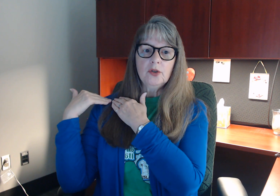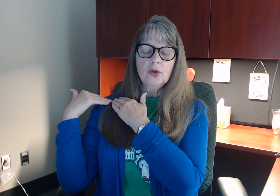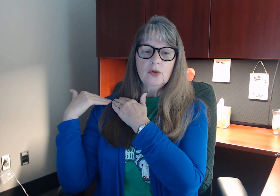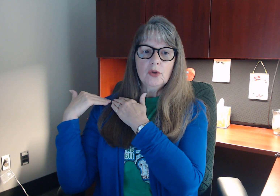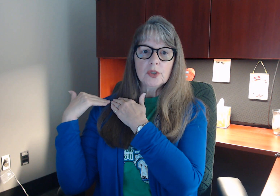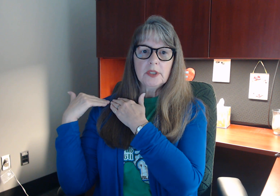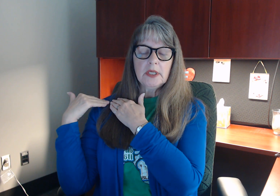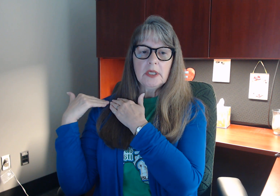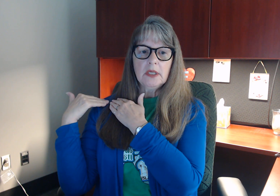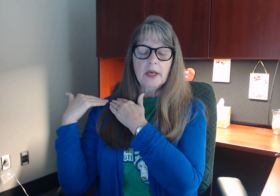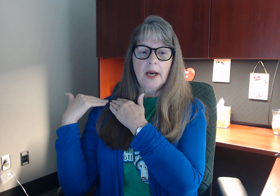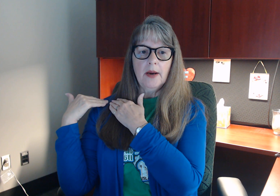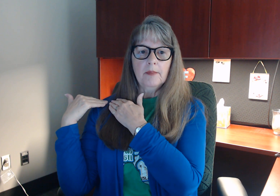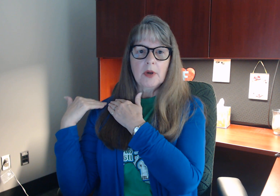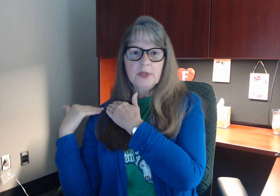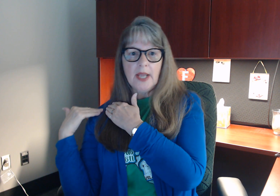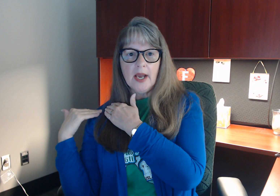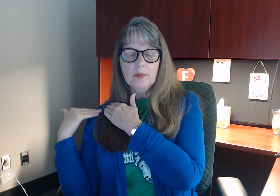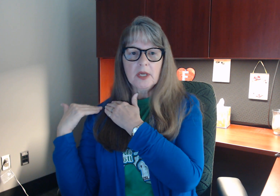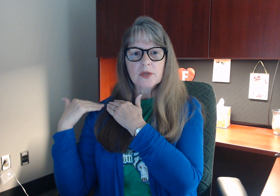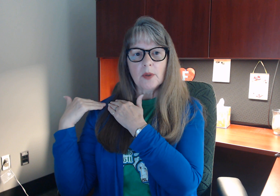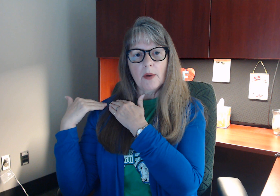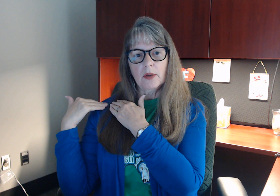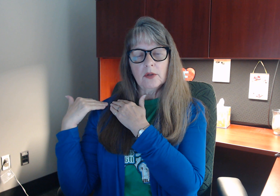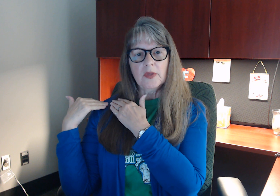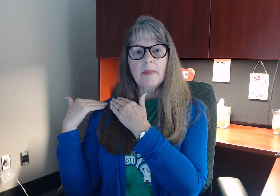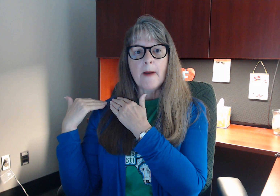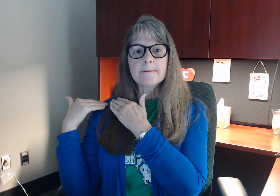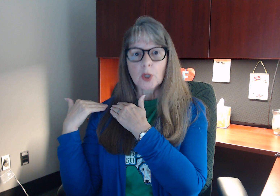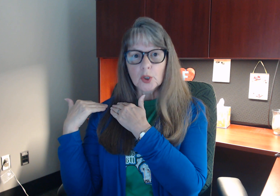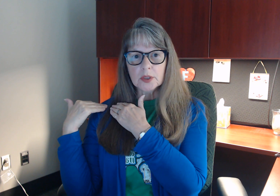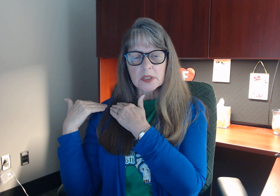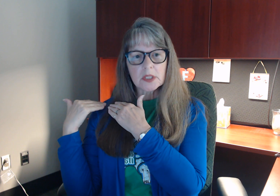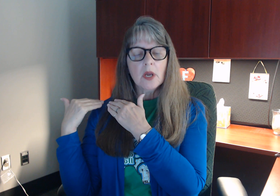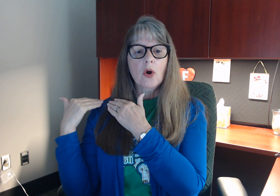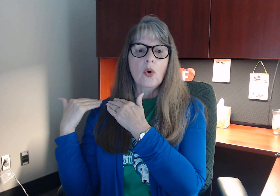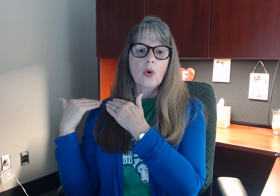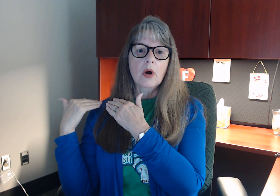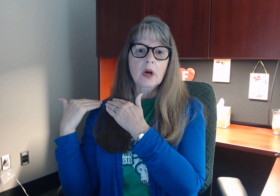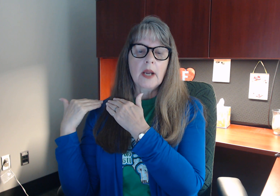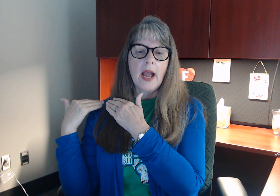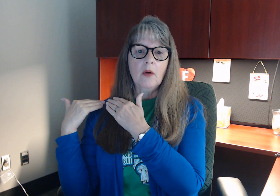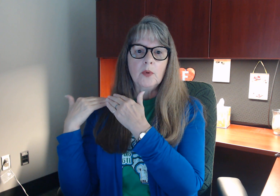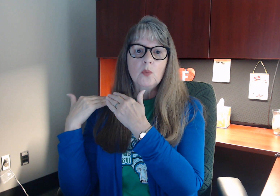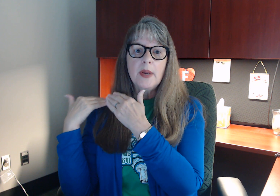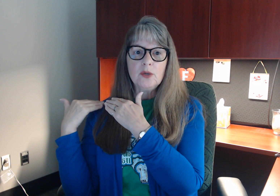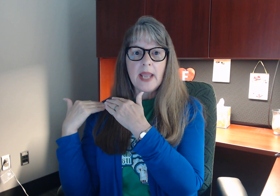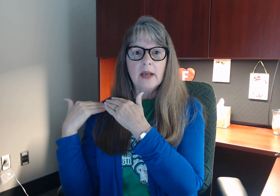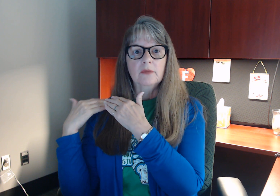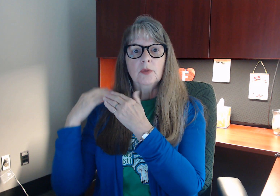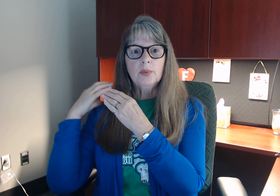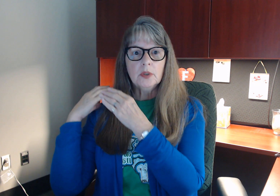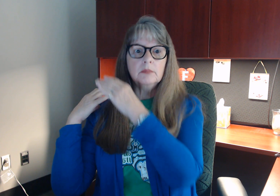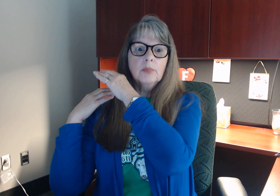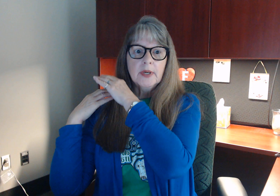you usually go down because you think about burdens or how it would weigh you down if you put bricks